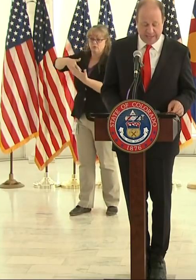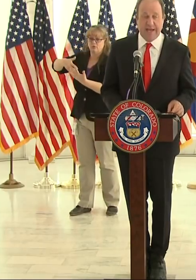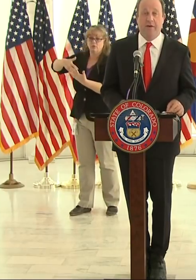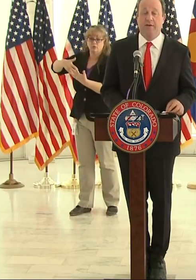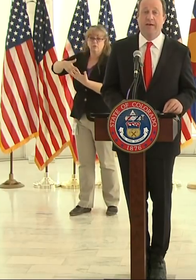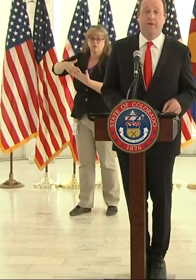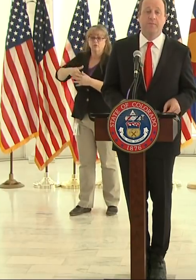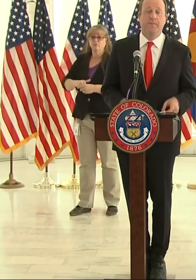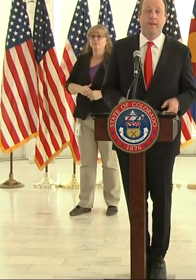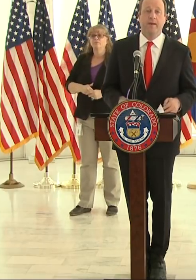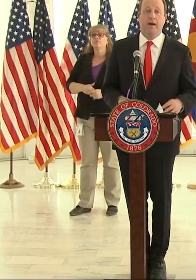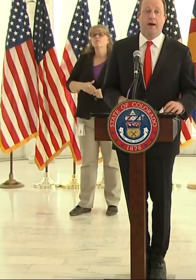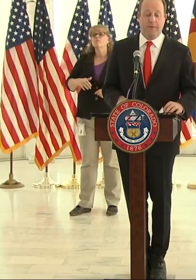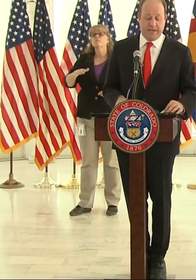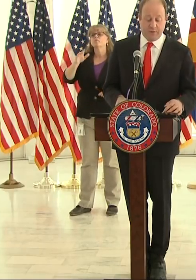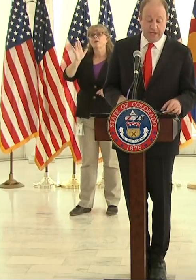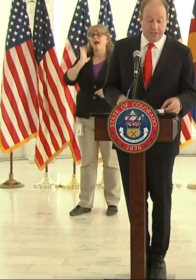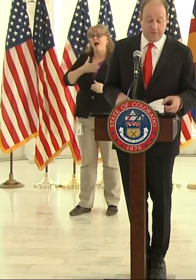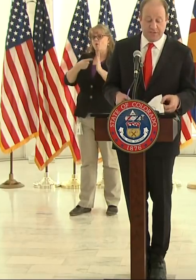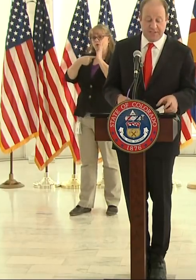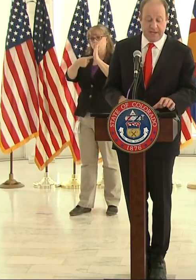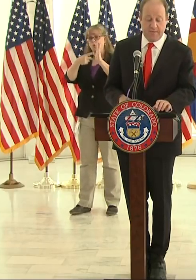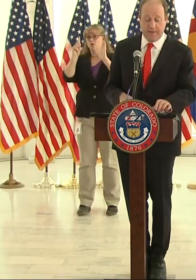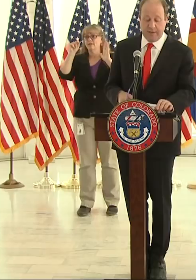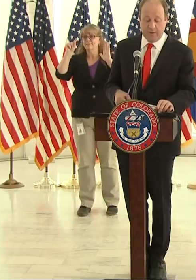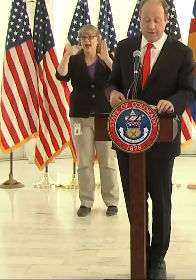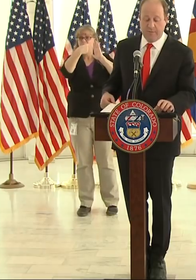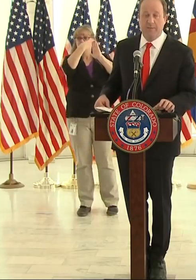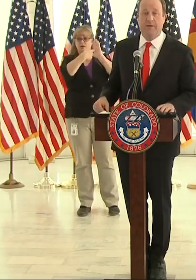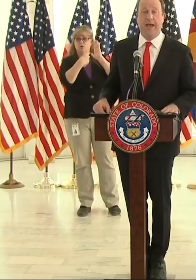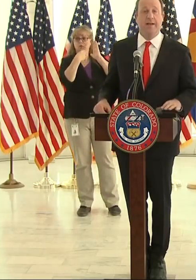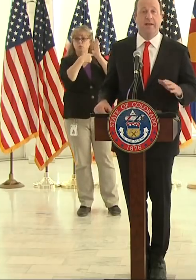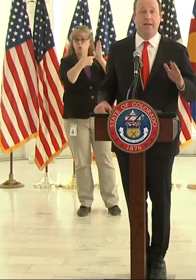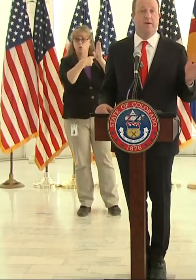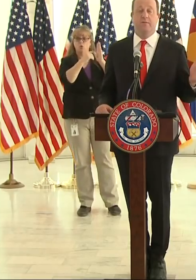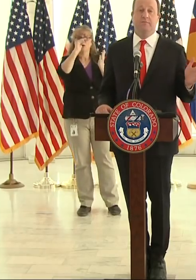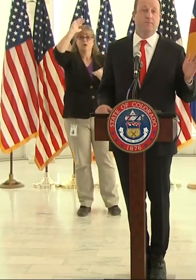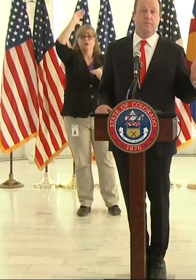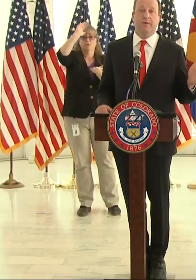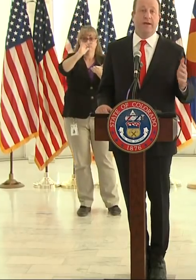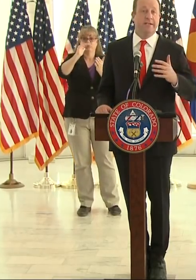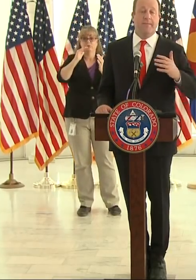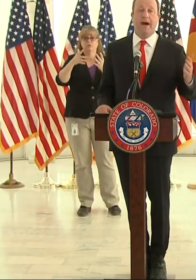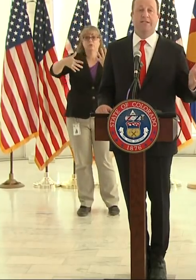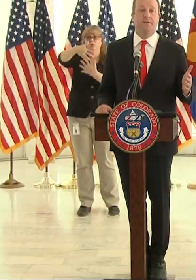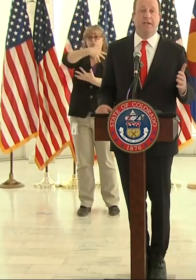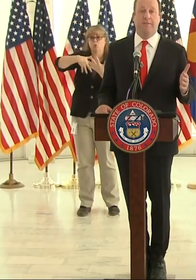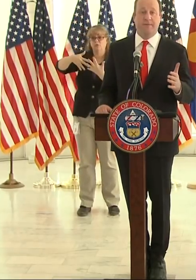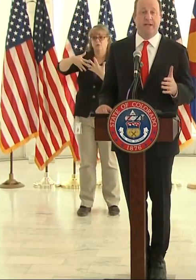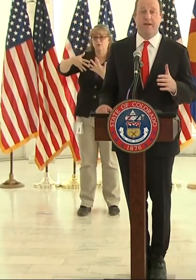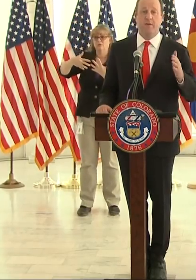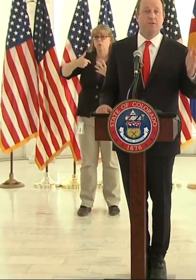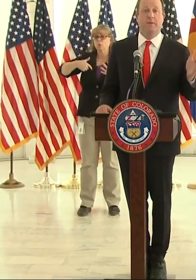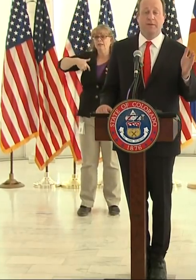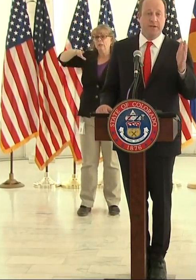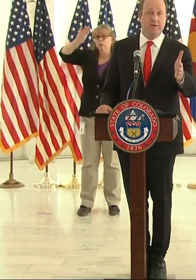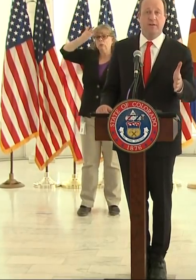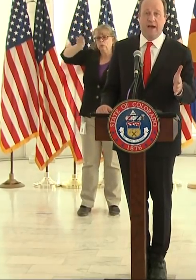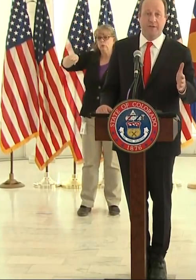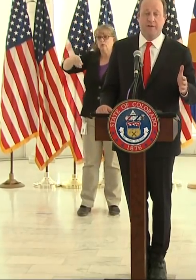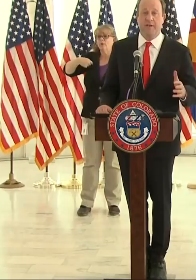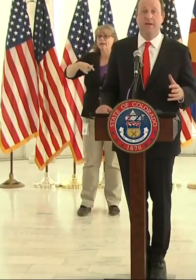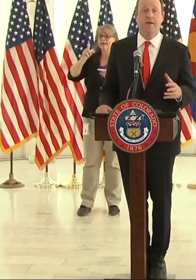we can take it down a level because we need to for sustainability, we know that people can't, it's not possible to keep up staying at home. Most